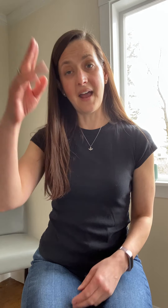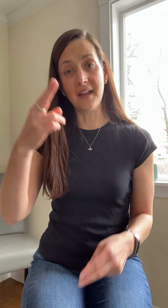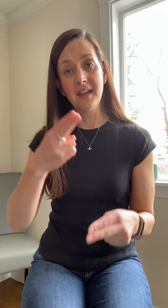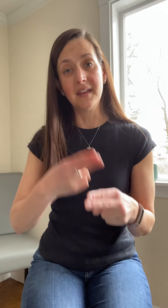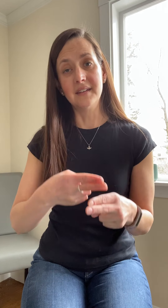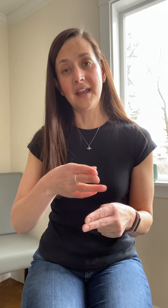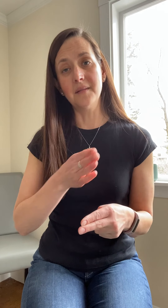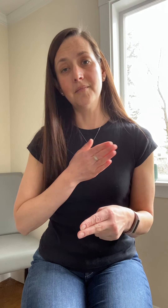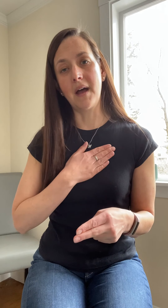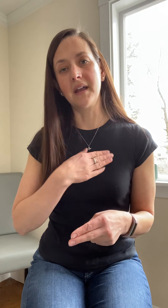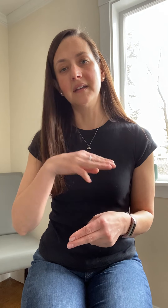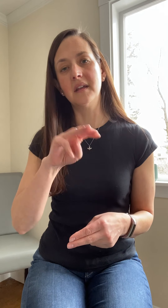hi, name mine,